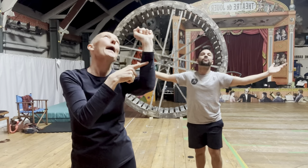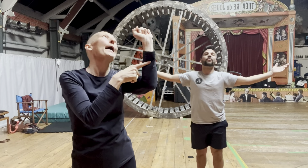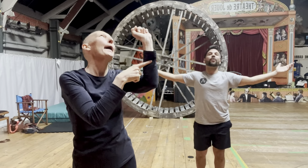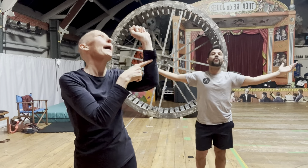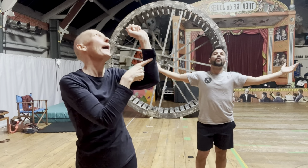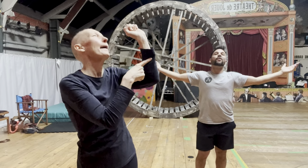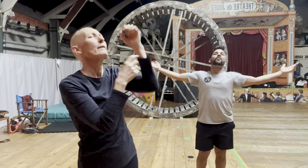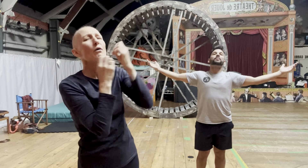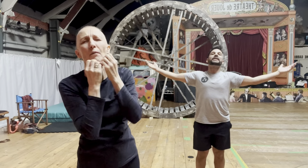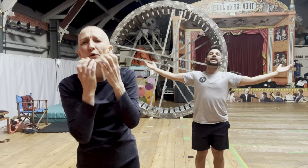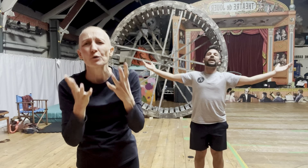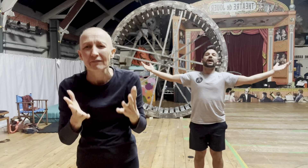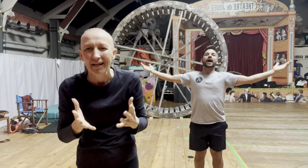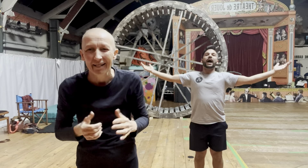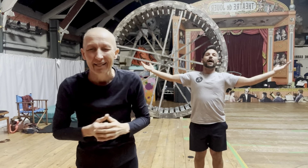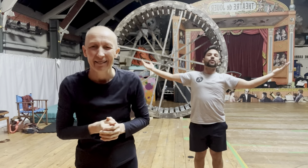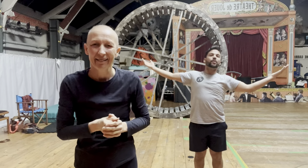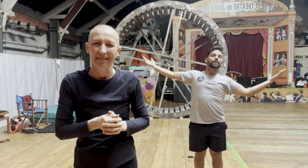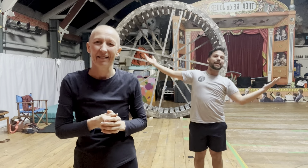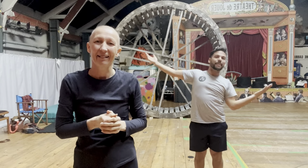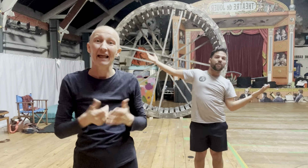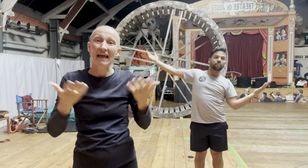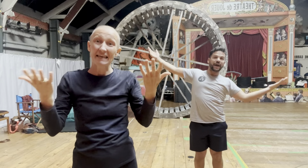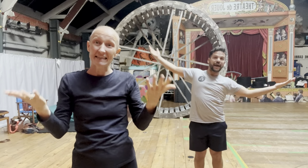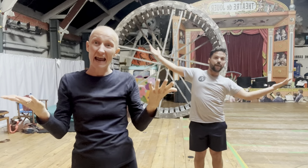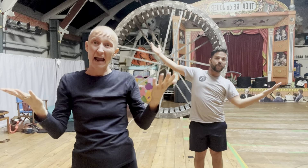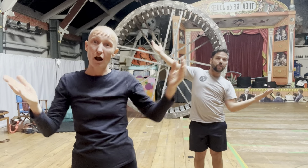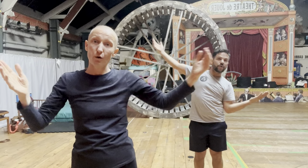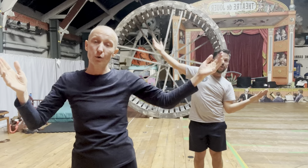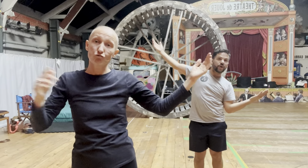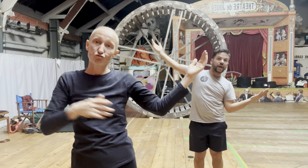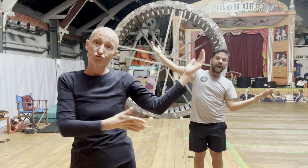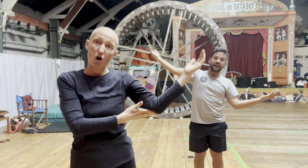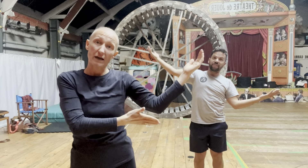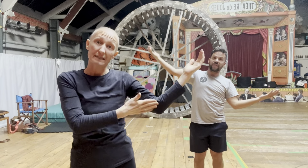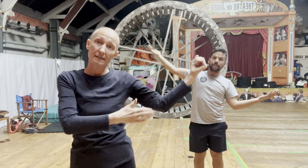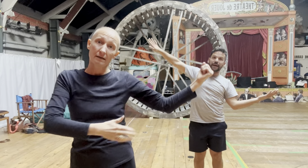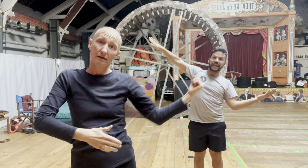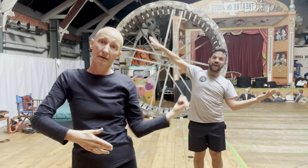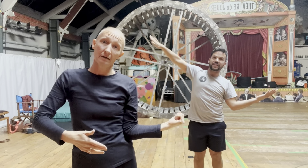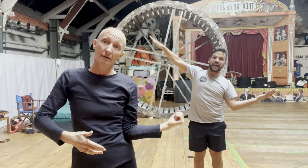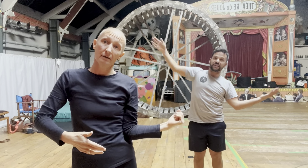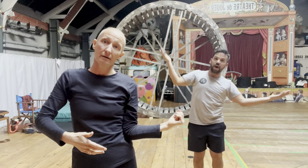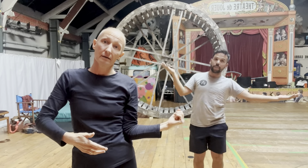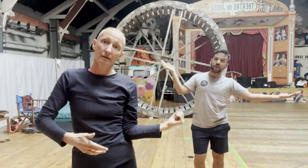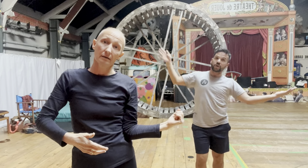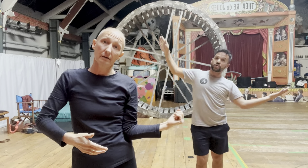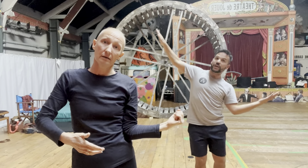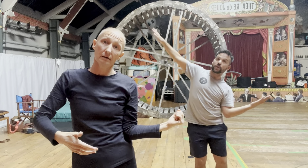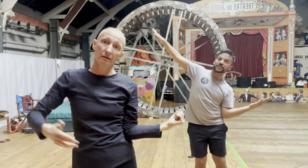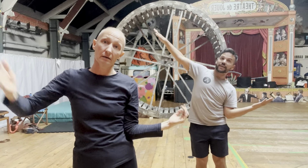Beautiful. From here, I'm going to bend my right elbow and flip my left hand up so it looks like